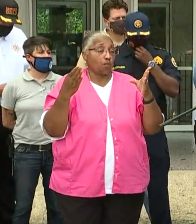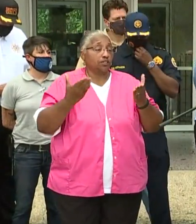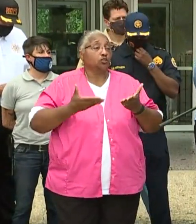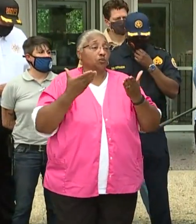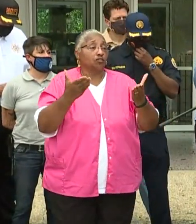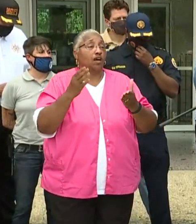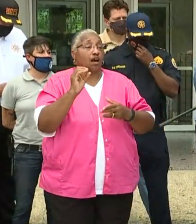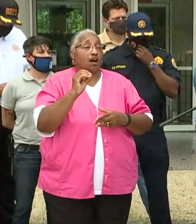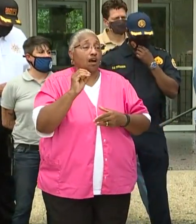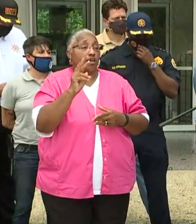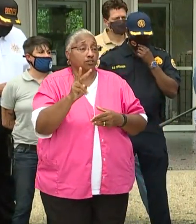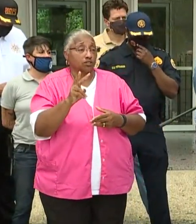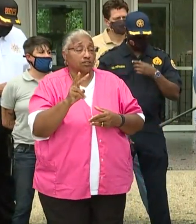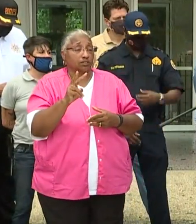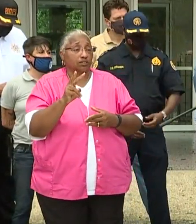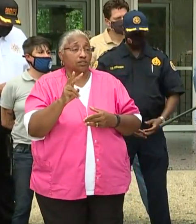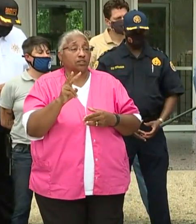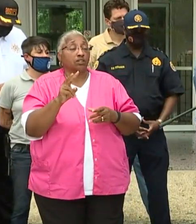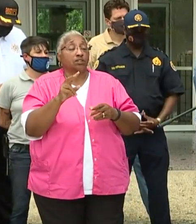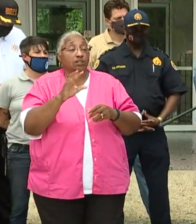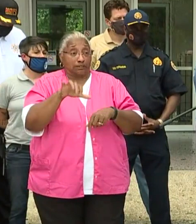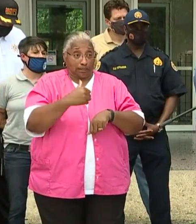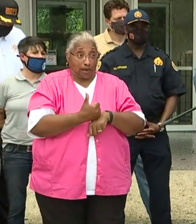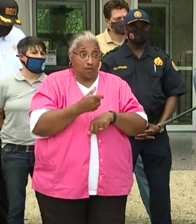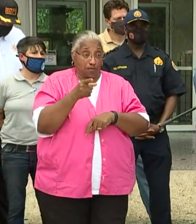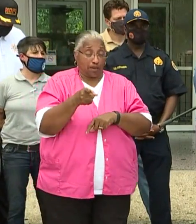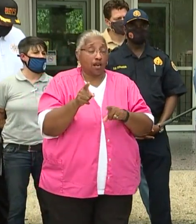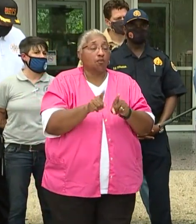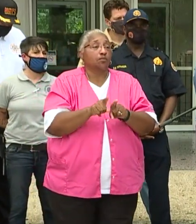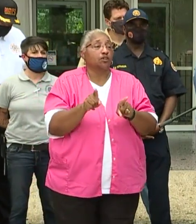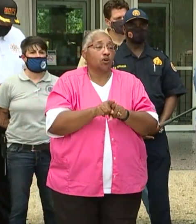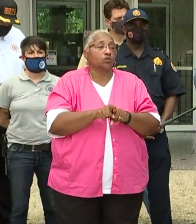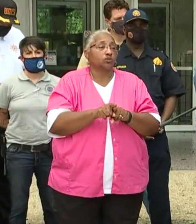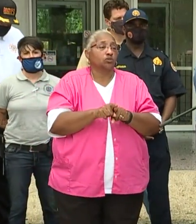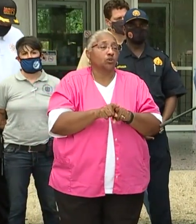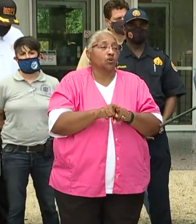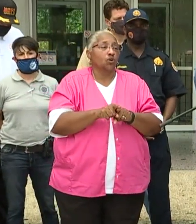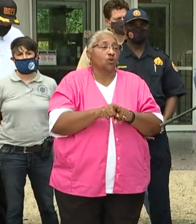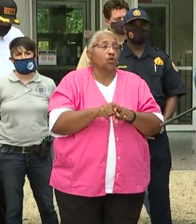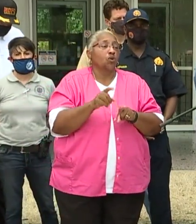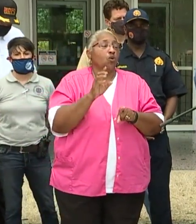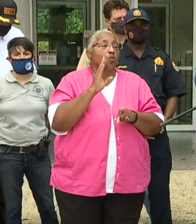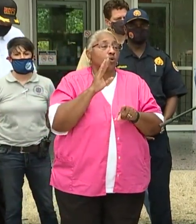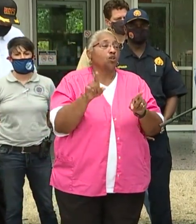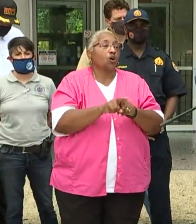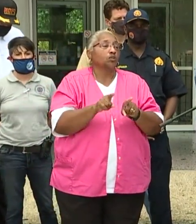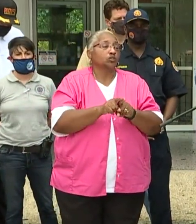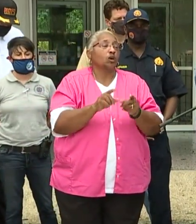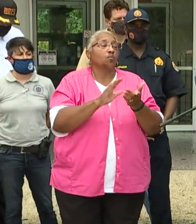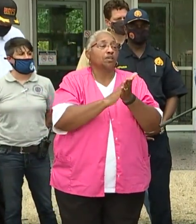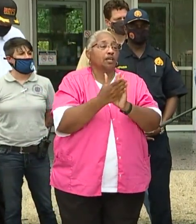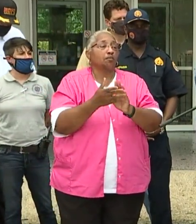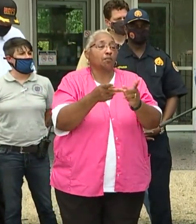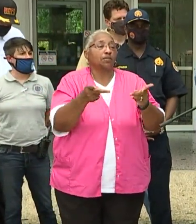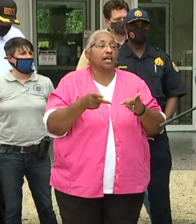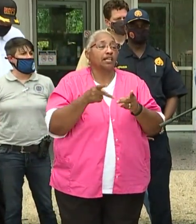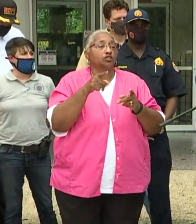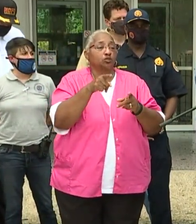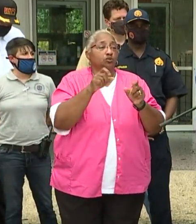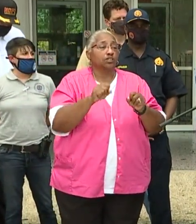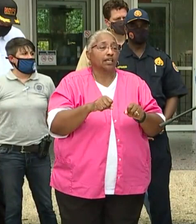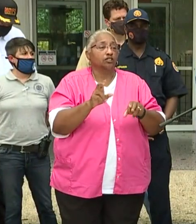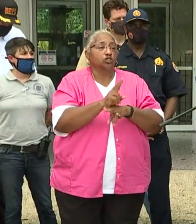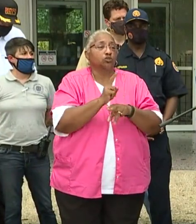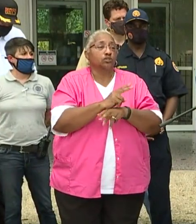oxygen staging, but also will be converted into power sources as well. More information for our